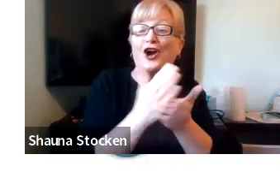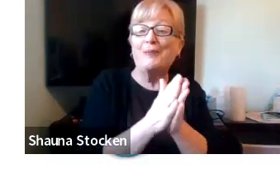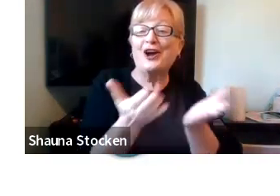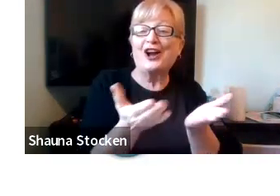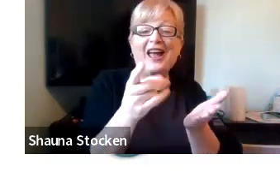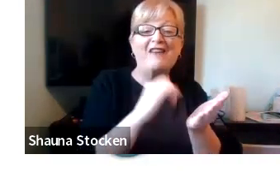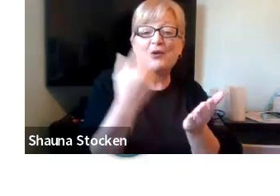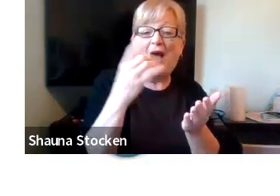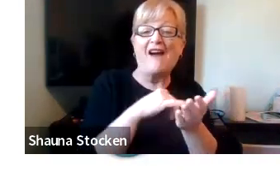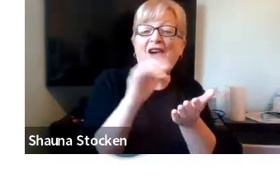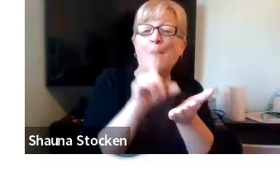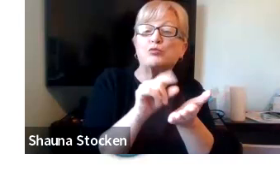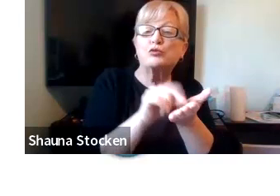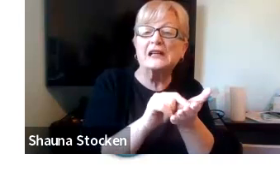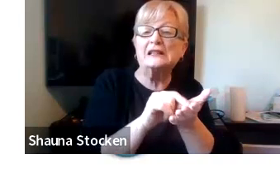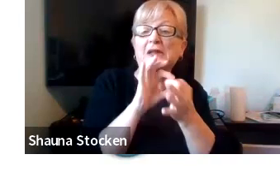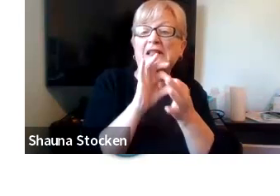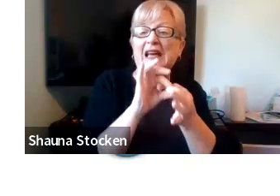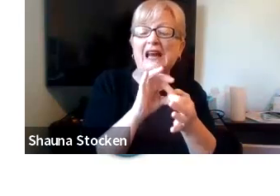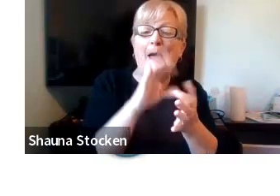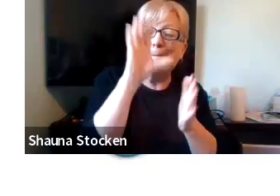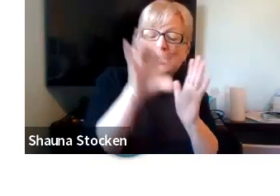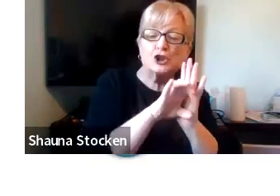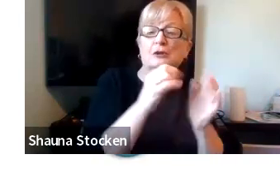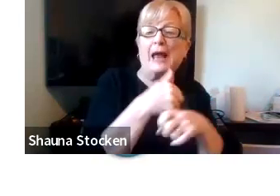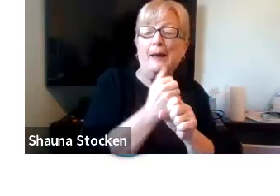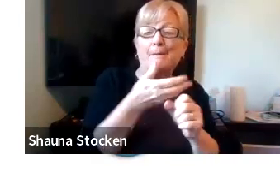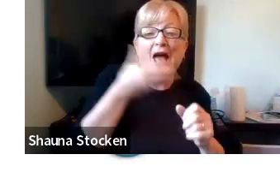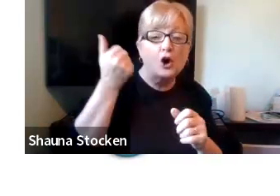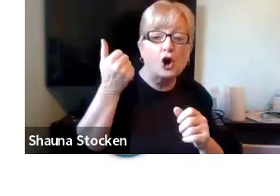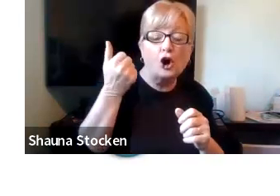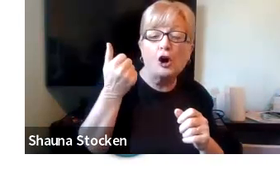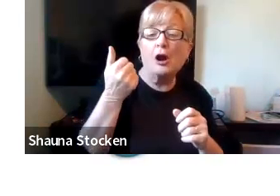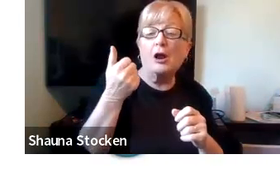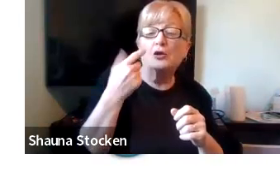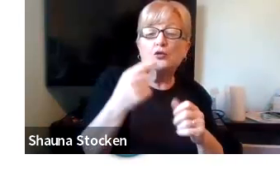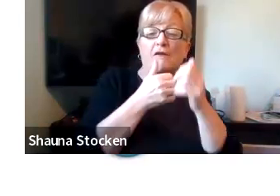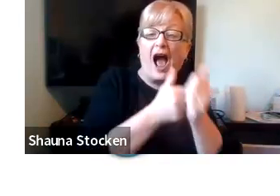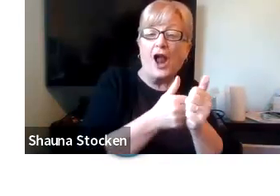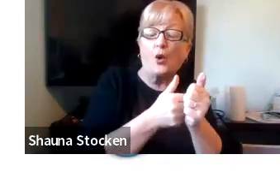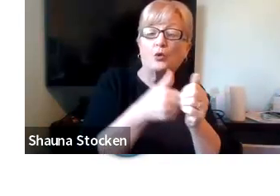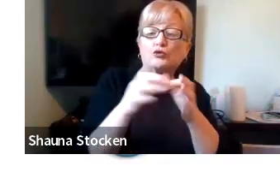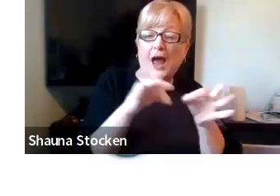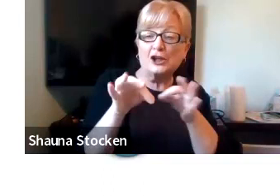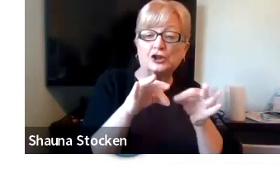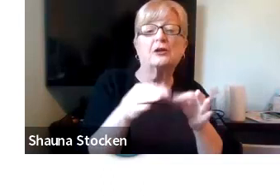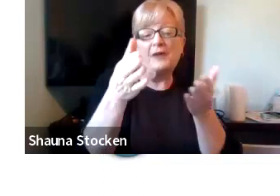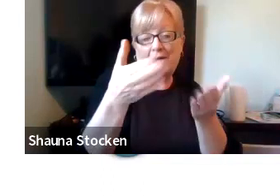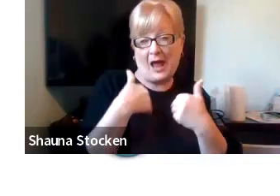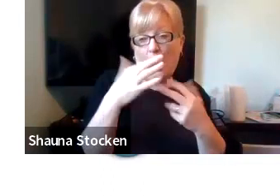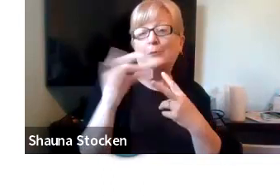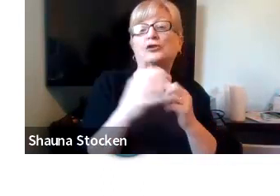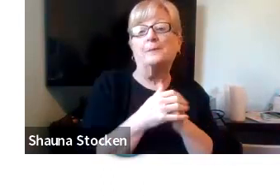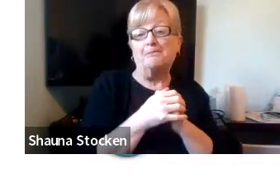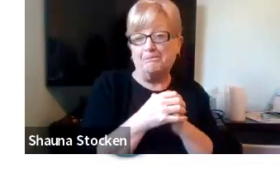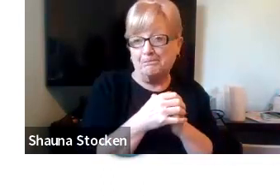print related disability and pictures make it easier for them to cook or follow directions or anything, they have that option.